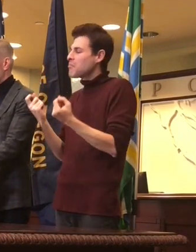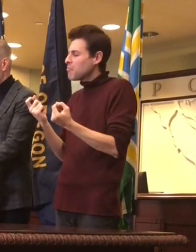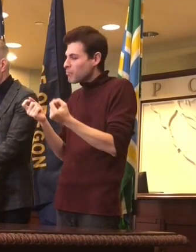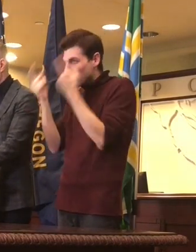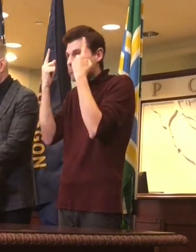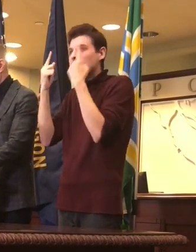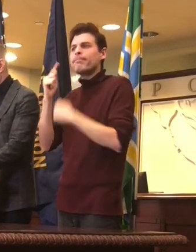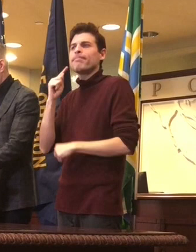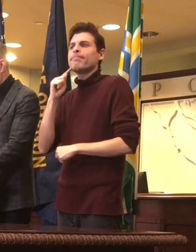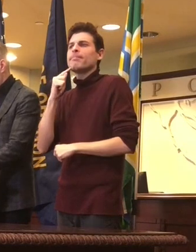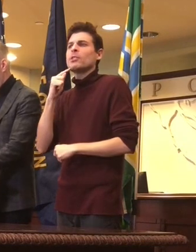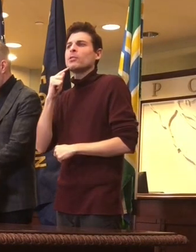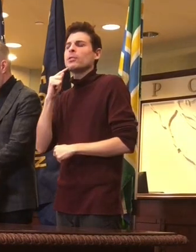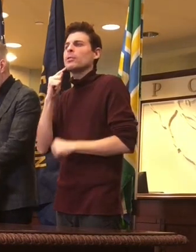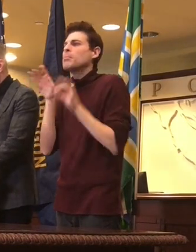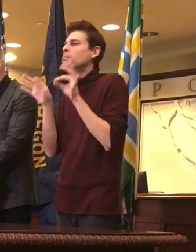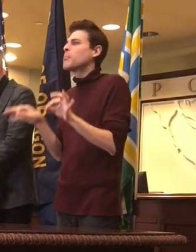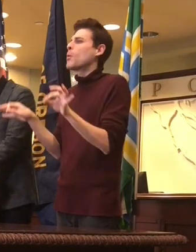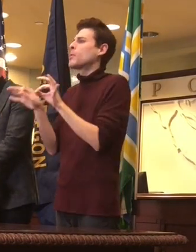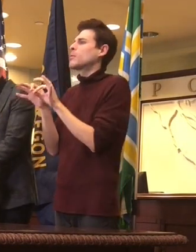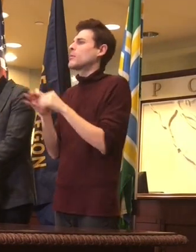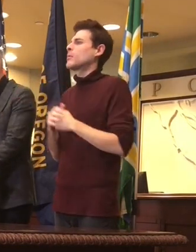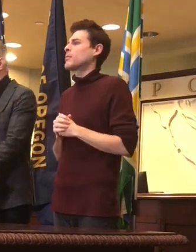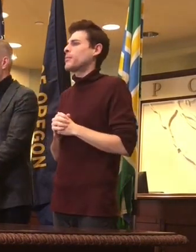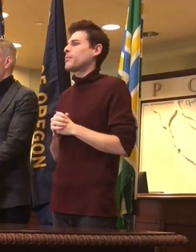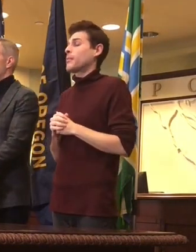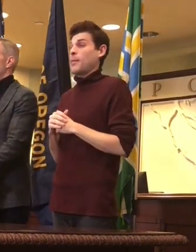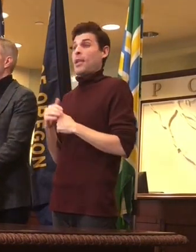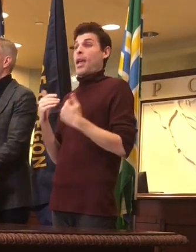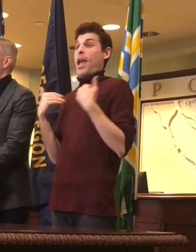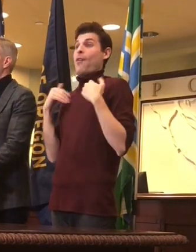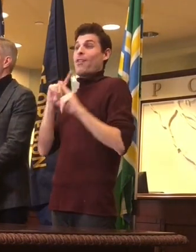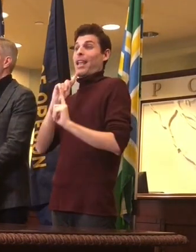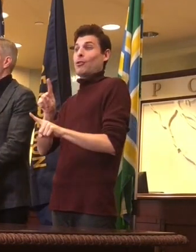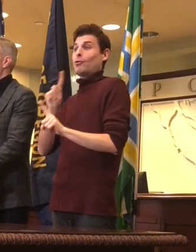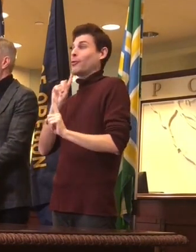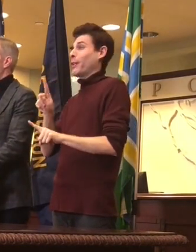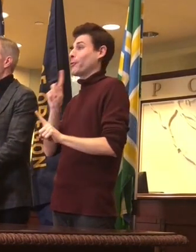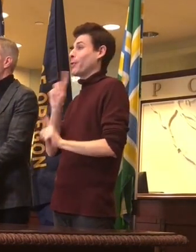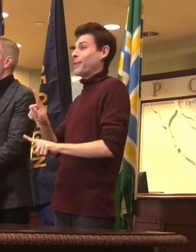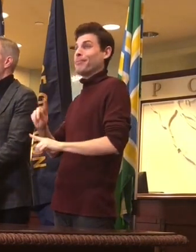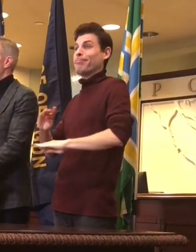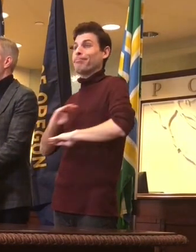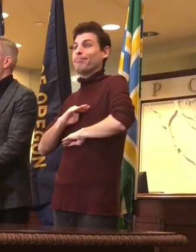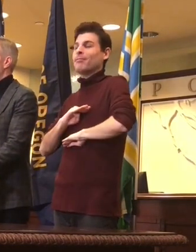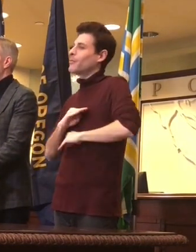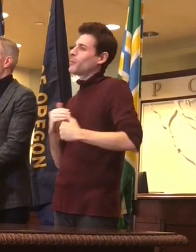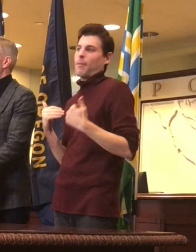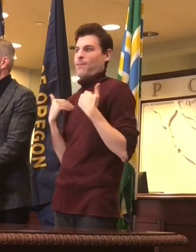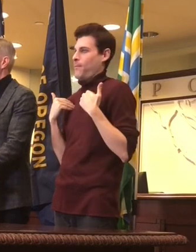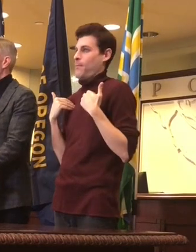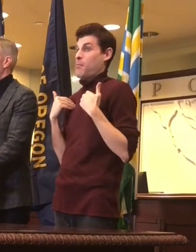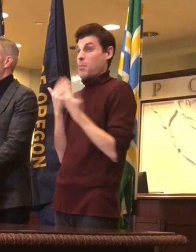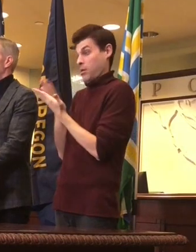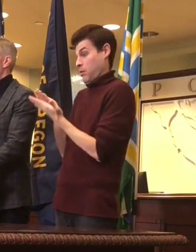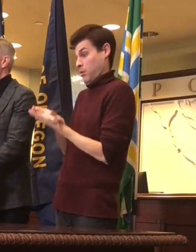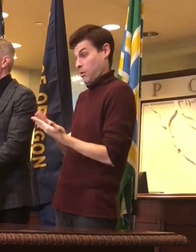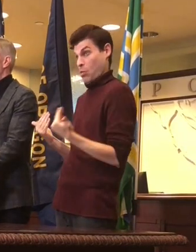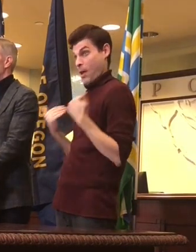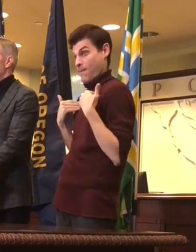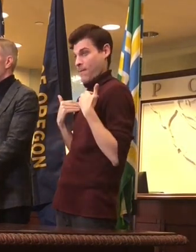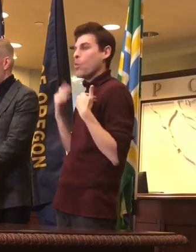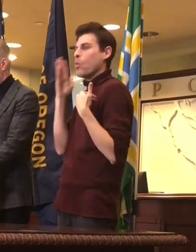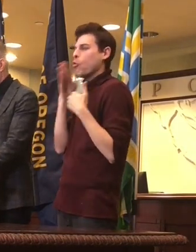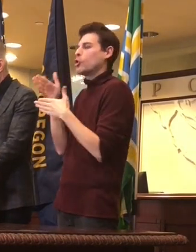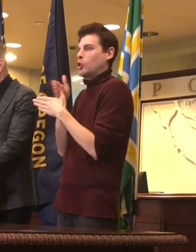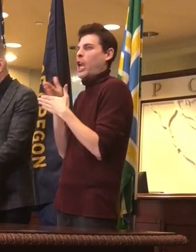seriously. I don't have all the answers, but when we do, we'll share them with the